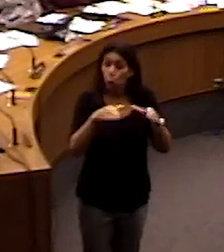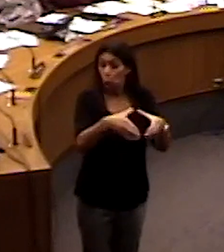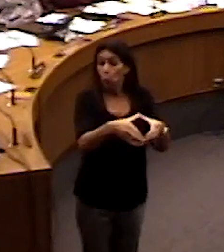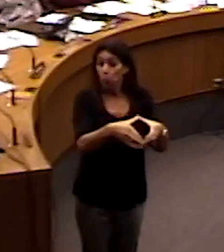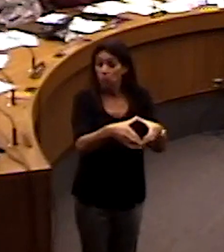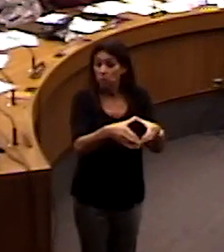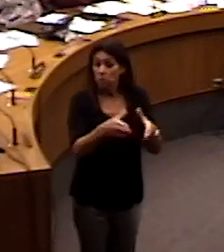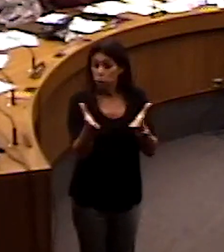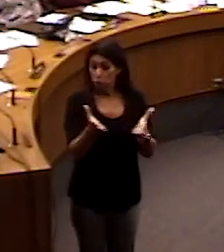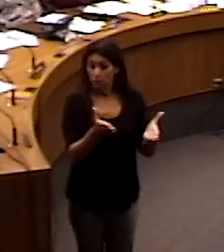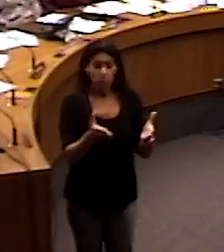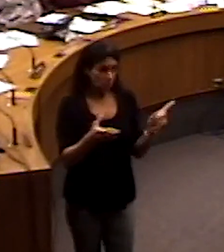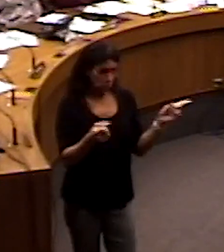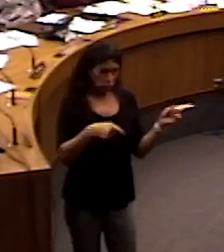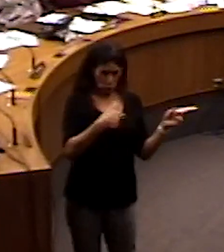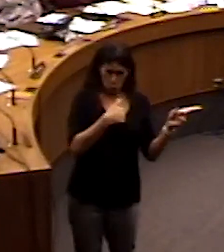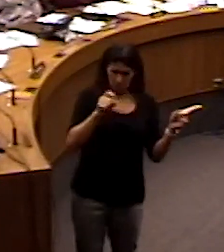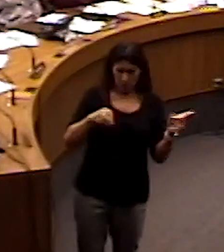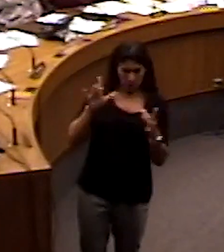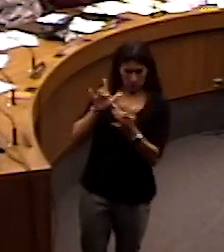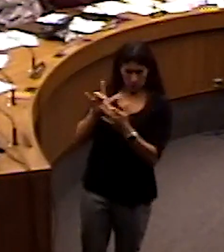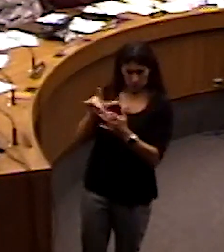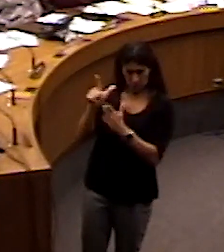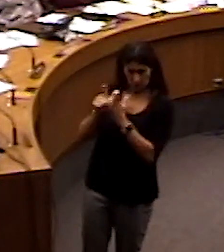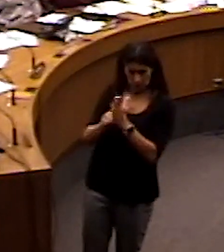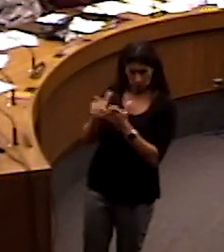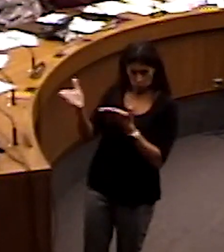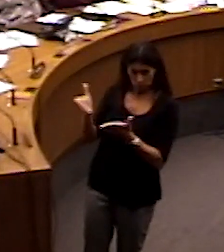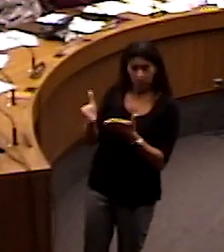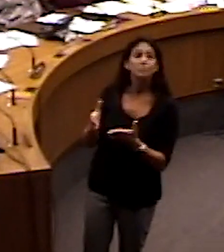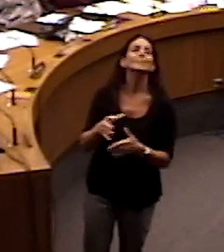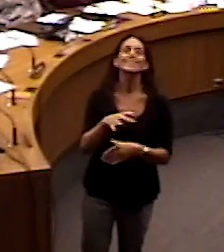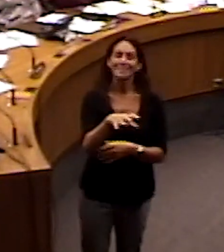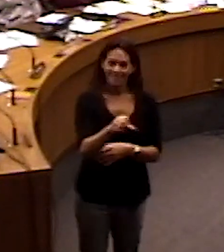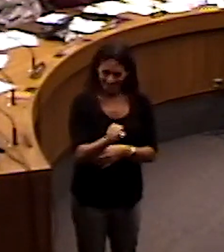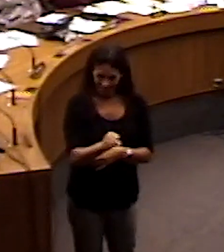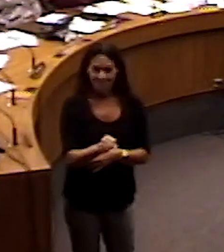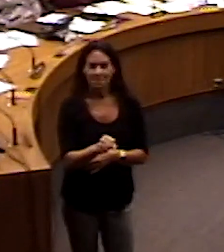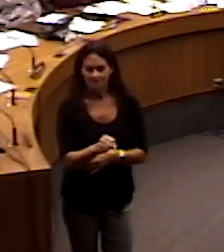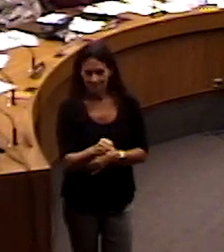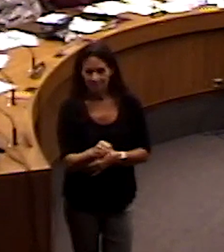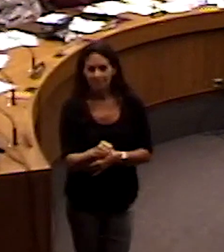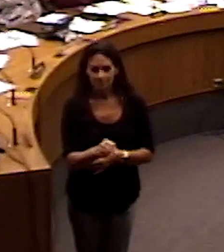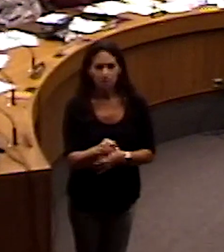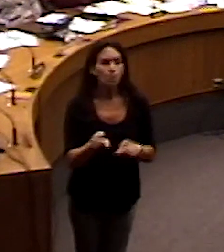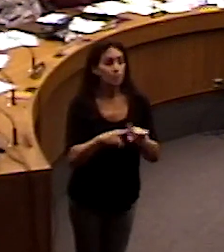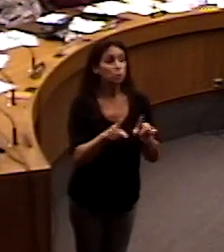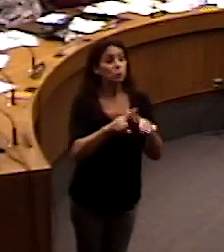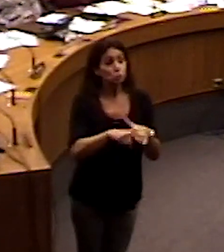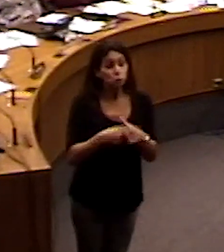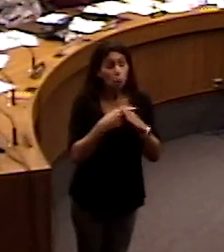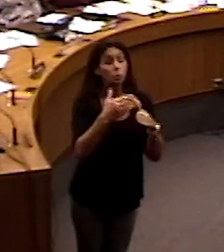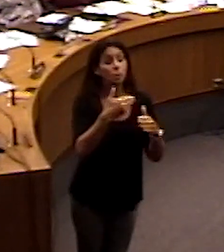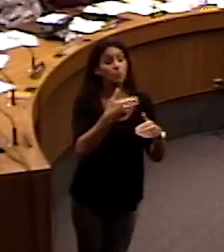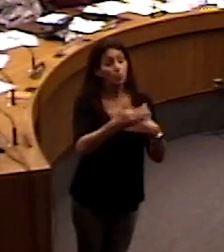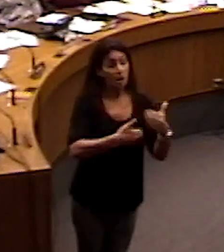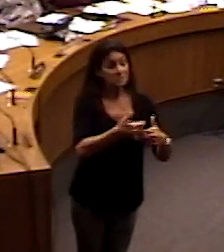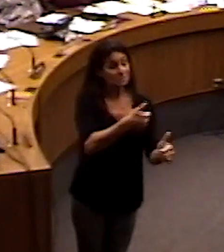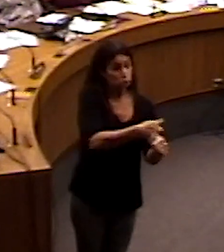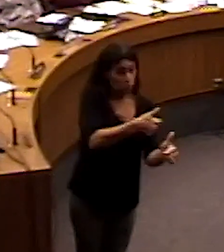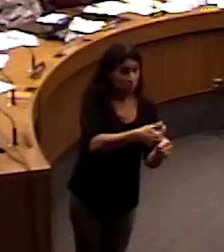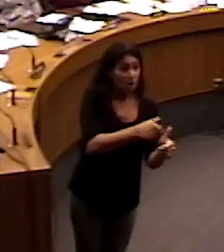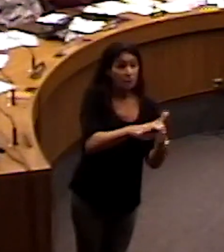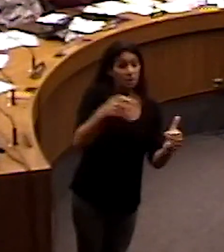and say we need... As long as you can get Cape Atlantic, you can start the process pro se. Listen, if you really wanted